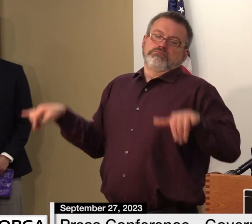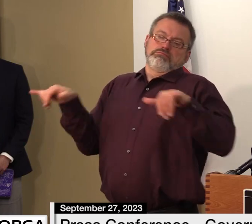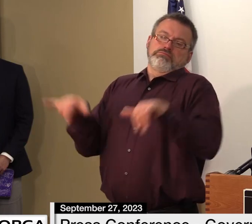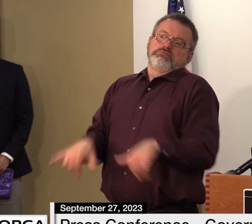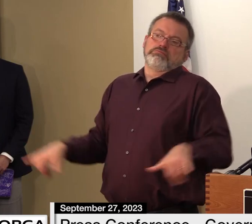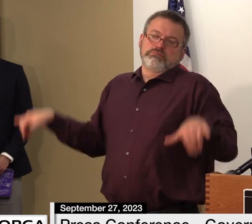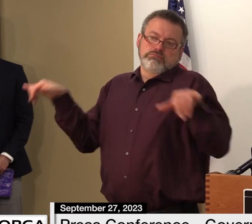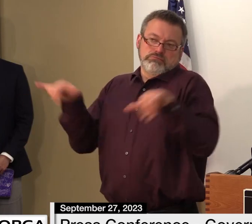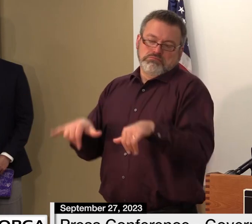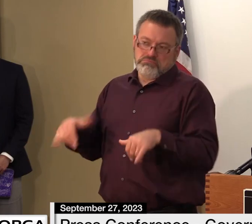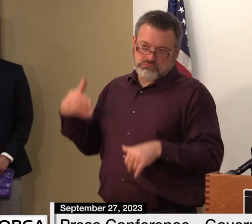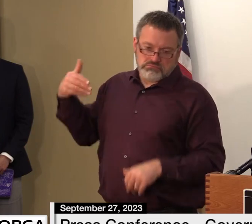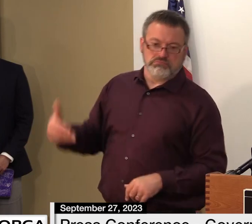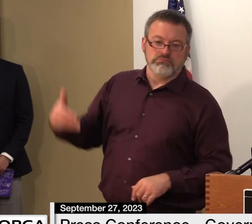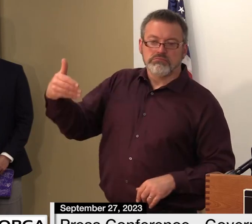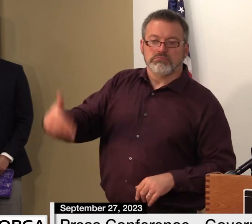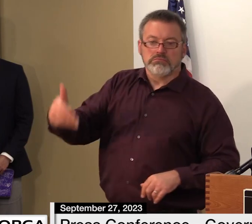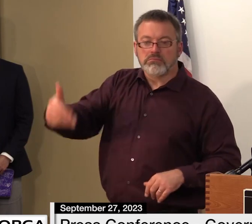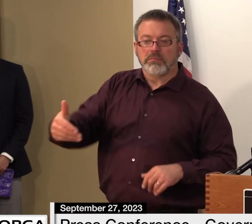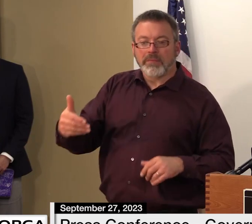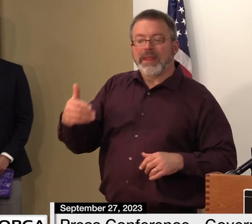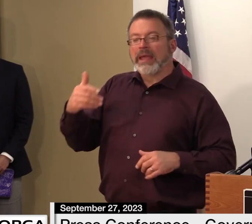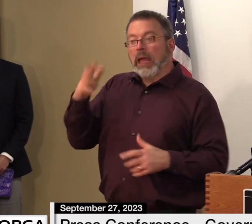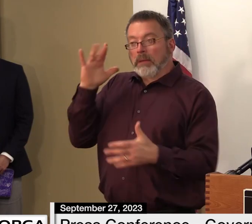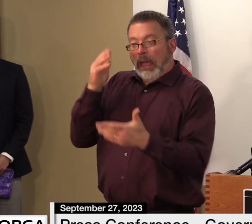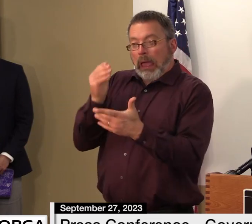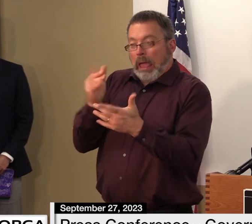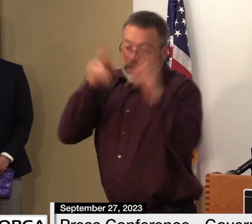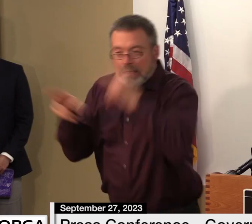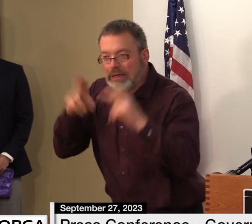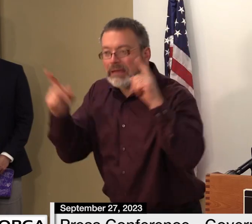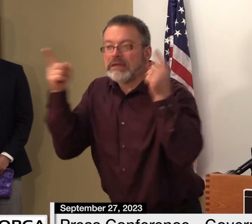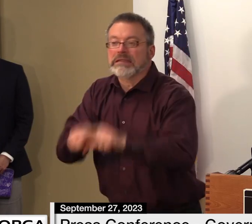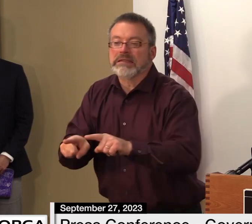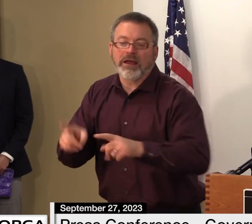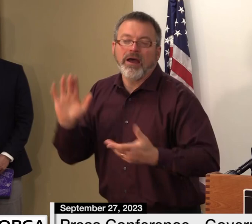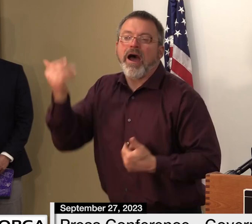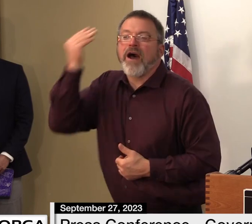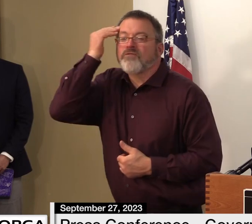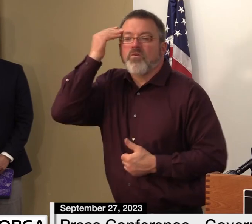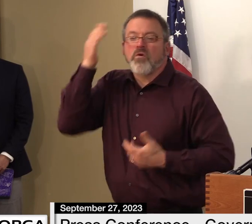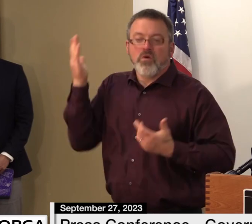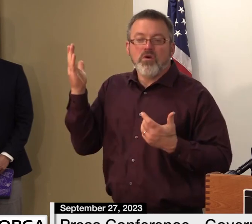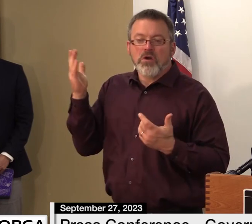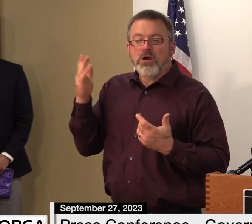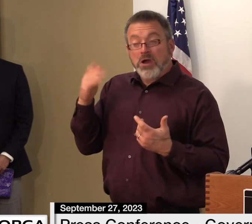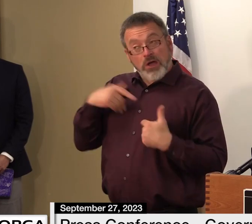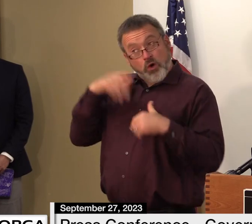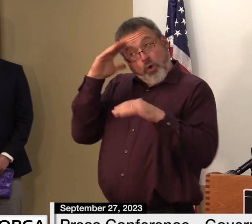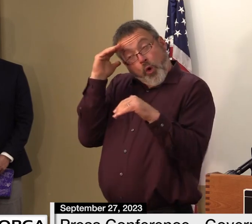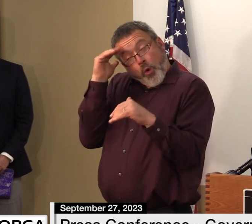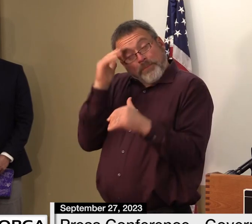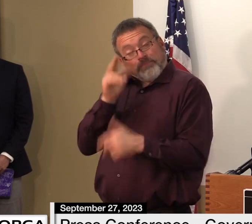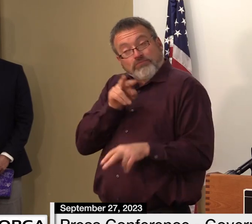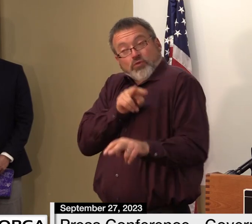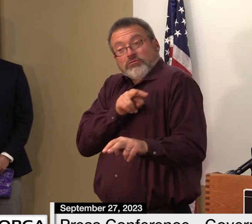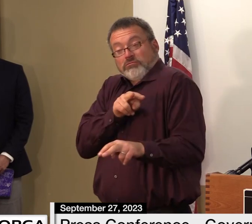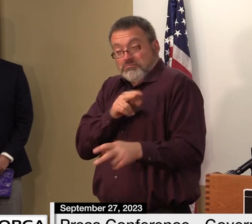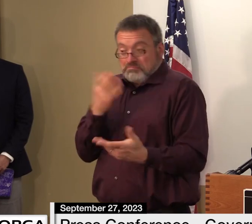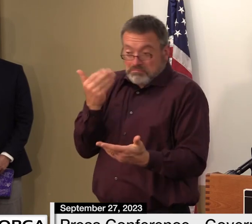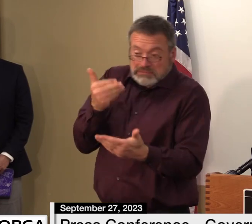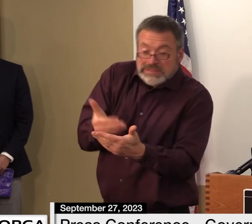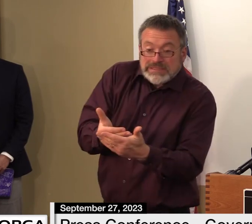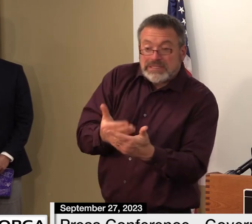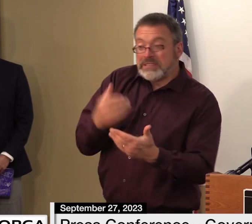be able to come up with something in the end. I'm hoping that's the case this time, but if not, we